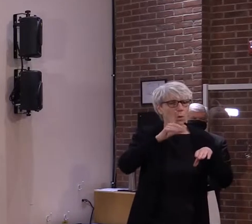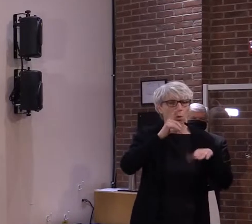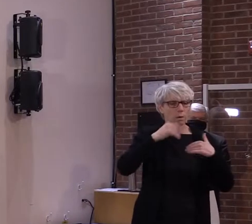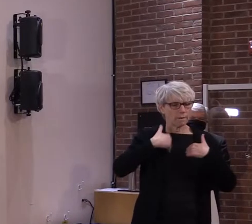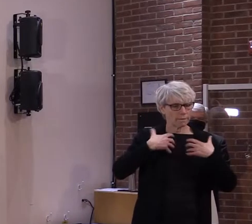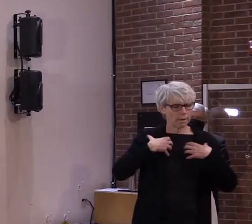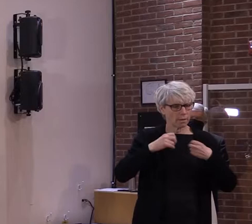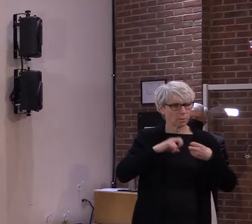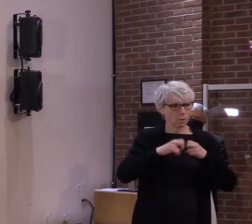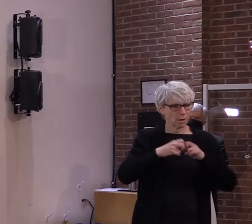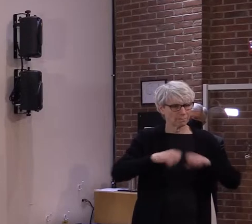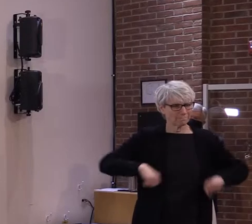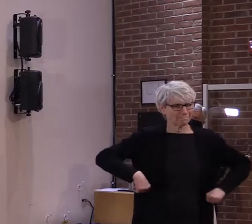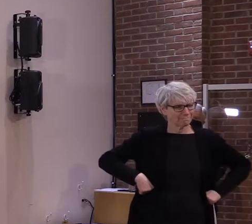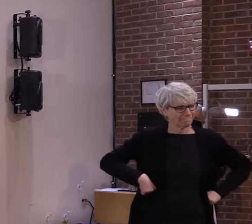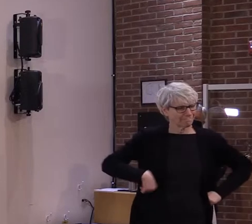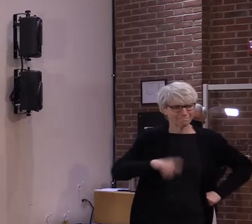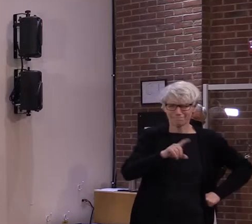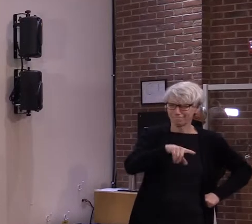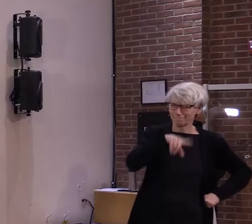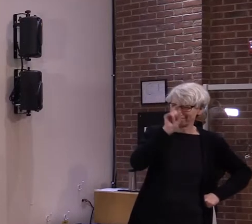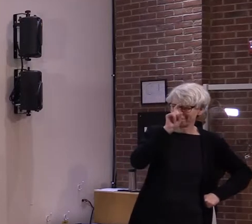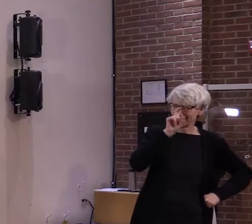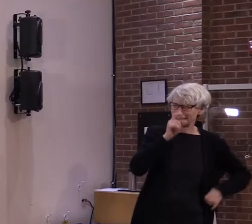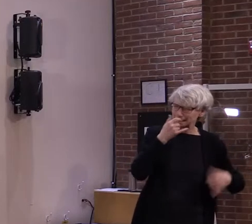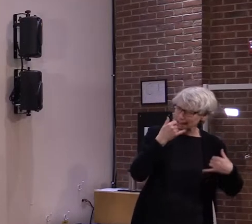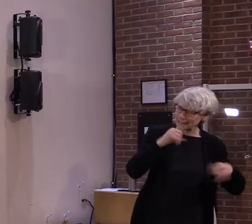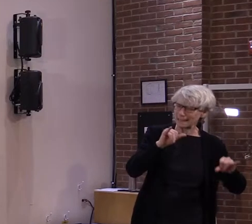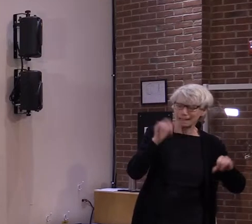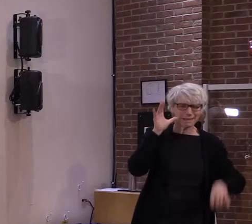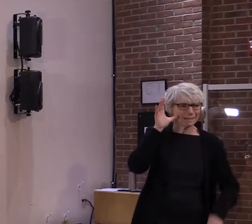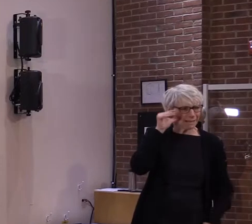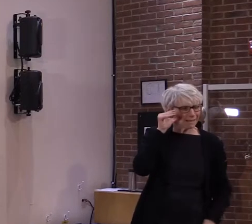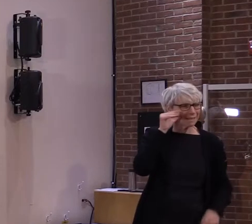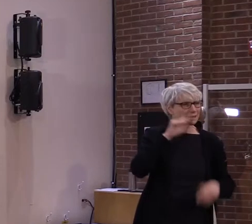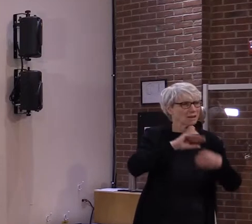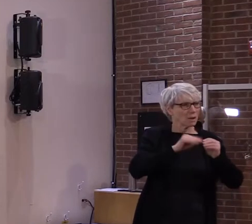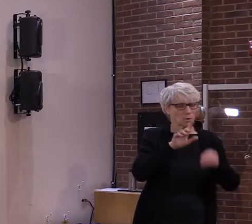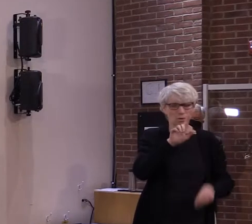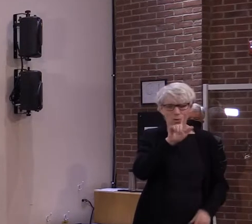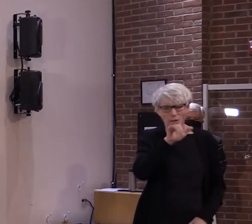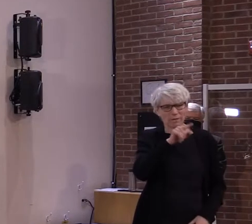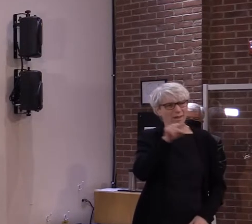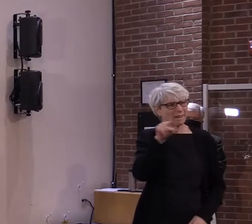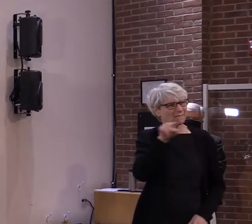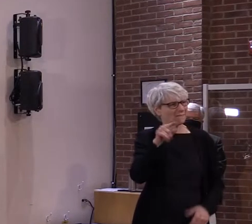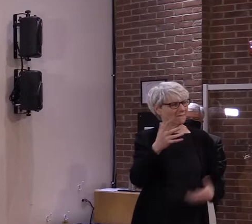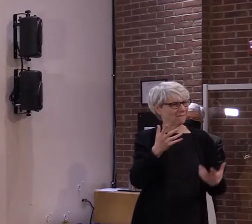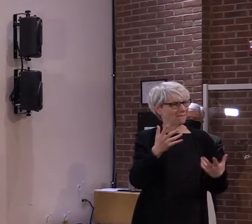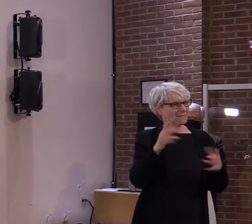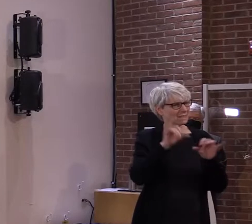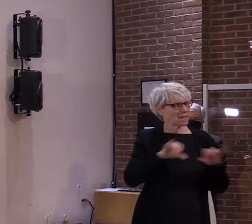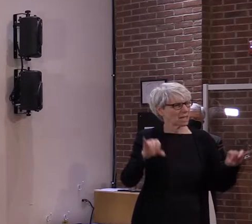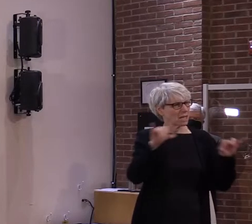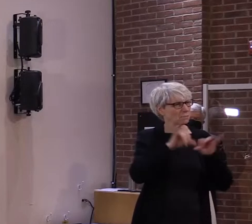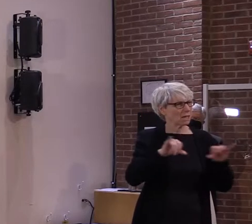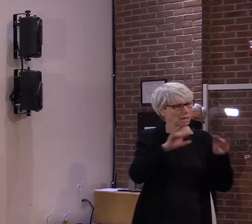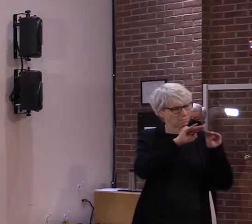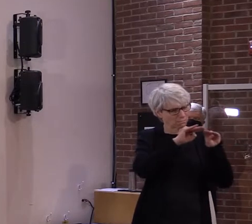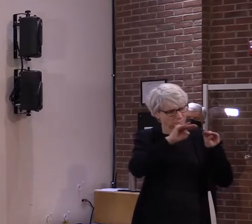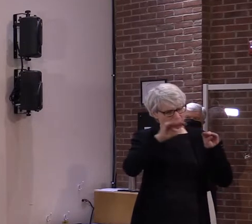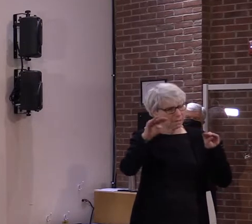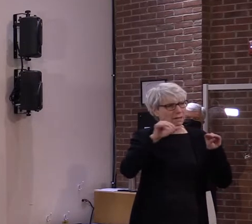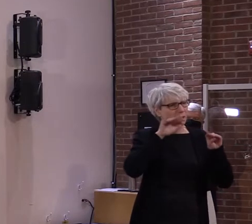our hospitalizations are staying so high. And if they continue, or I guess if you have a sense of where they could be going in the next few weeks,